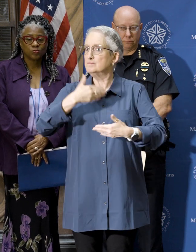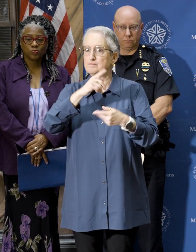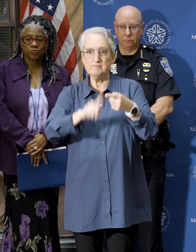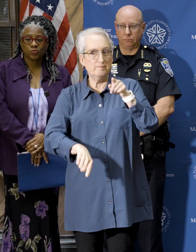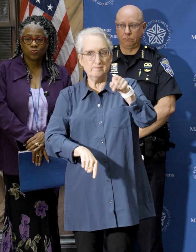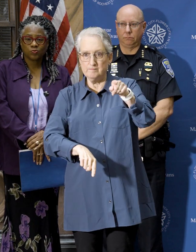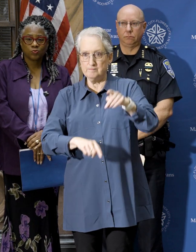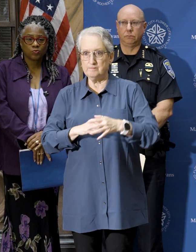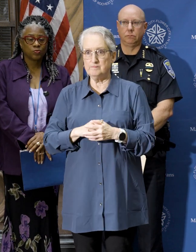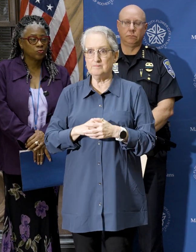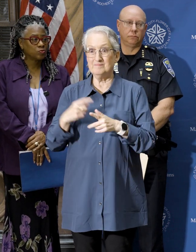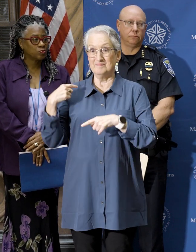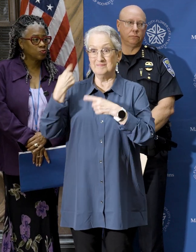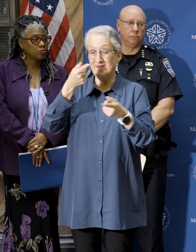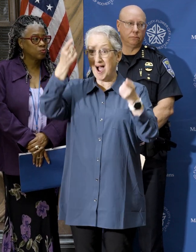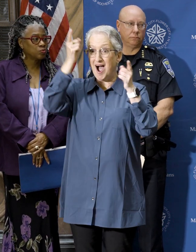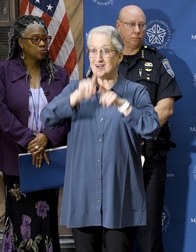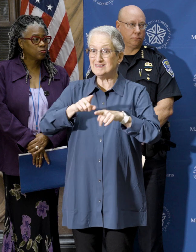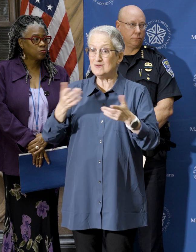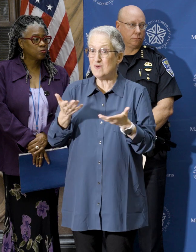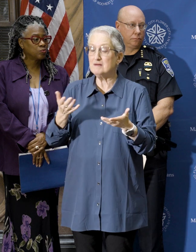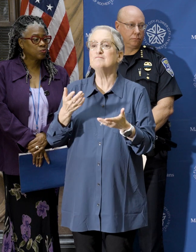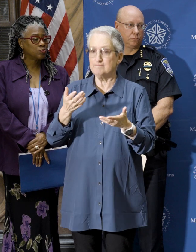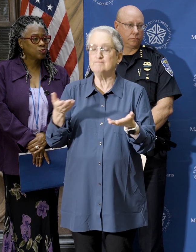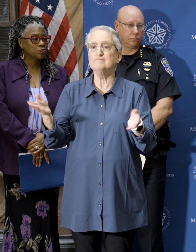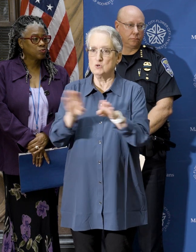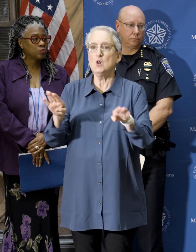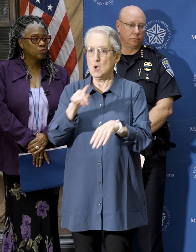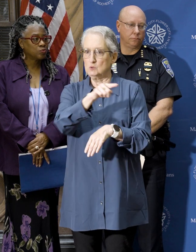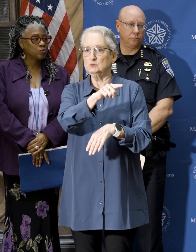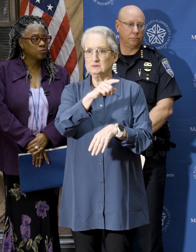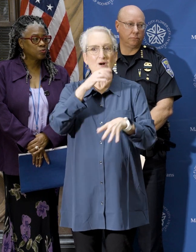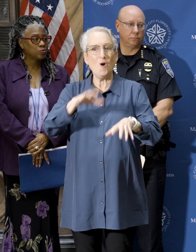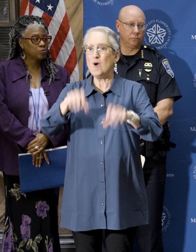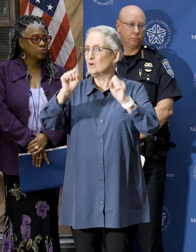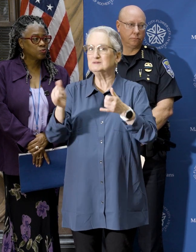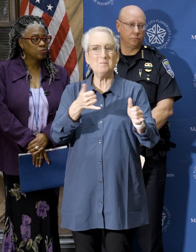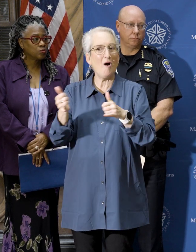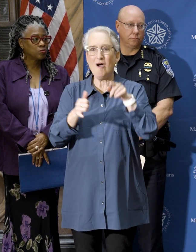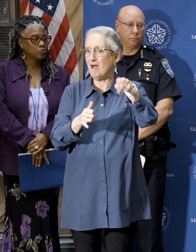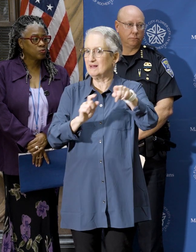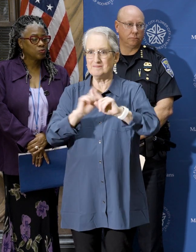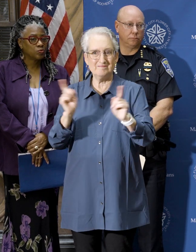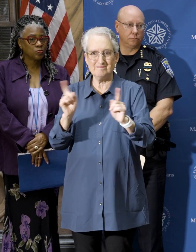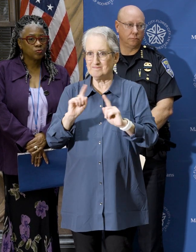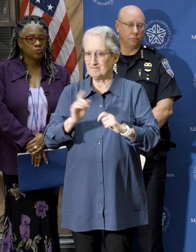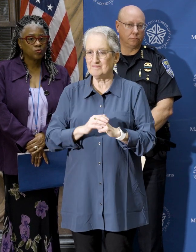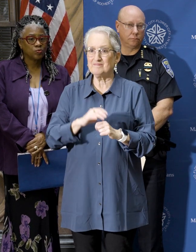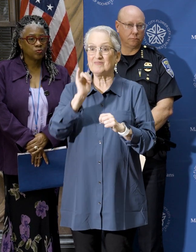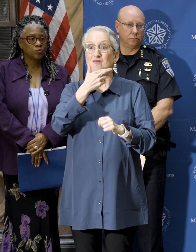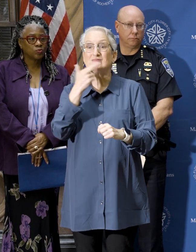and a conditional business permit where they agree not to have those parties, and it's been quiet. They're a restaurant, they're a benefit to the community, they're no longer in